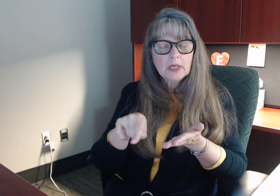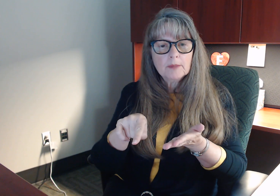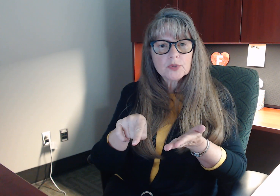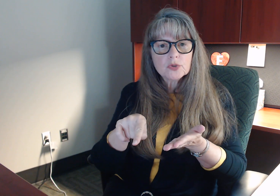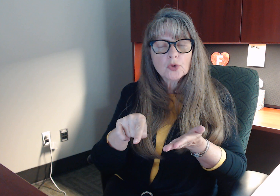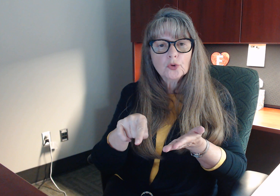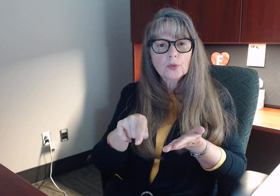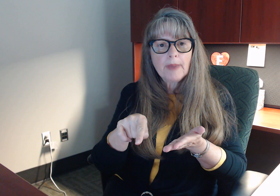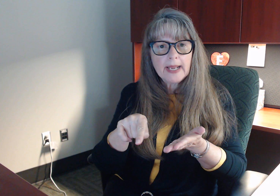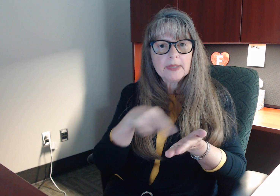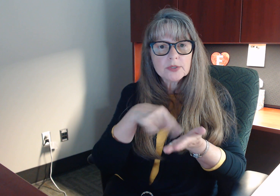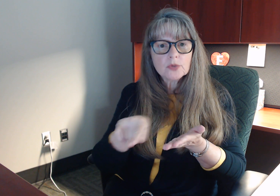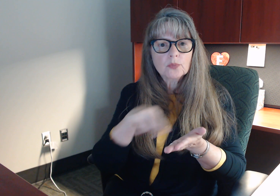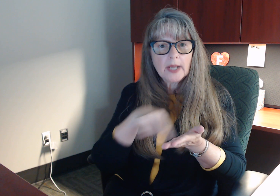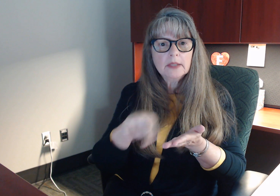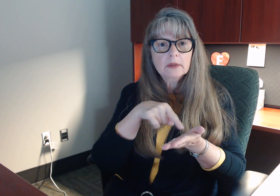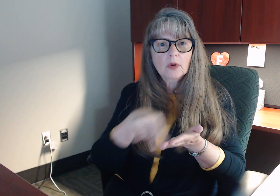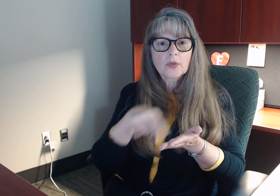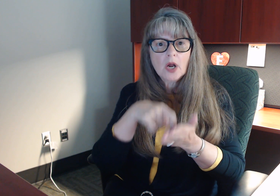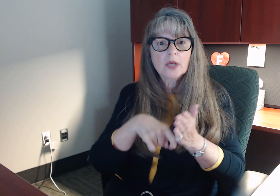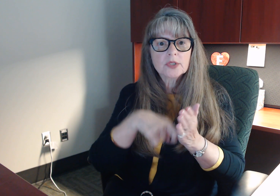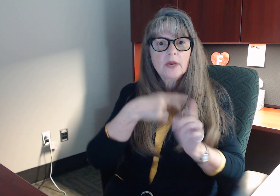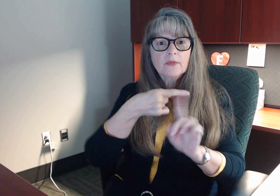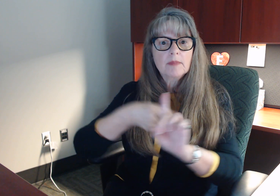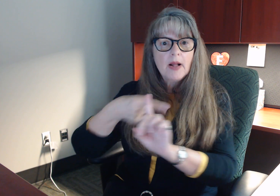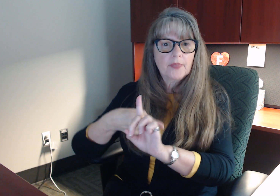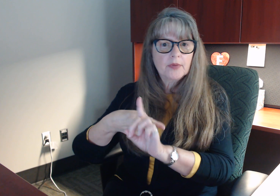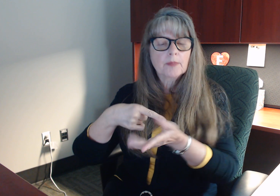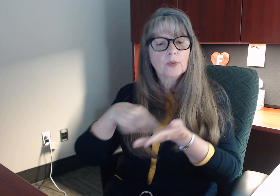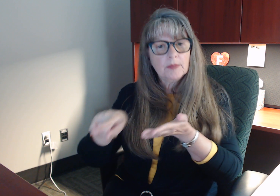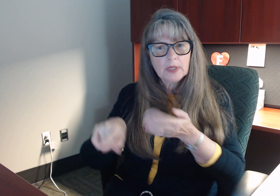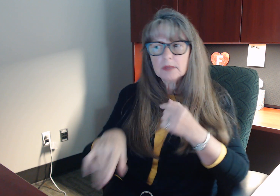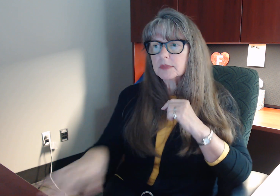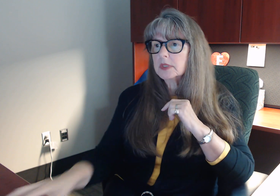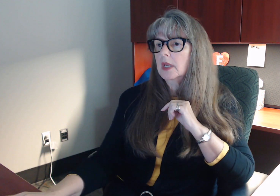premiums. So your payments, right, or the cost every month, the premiums